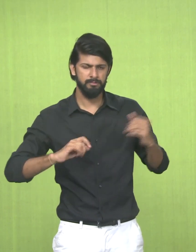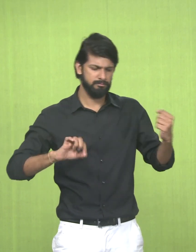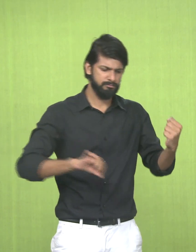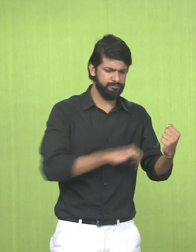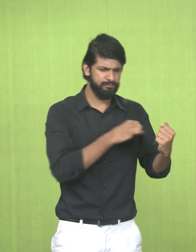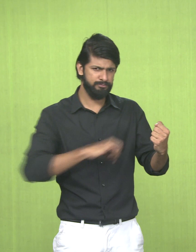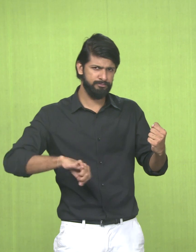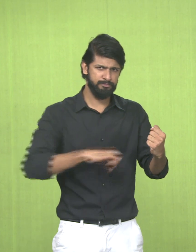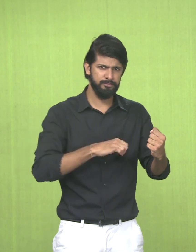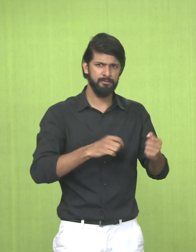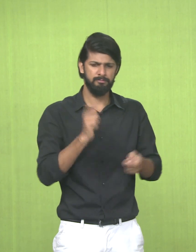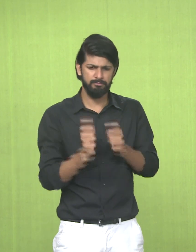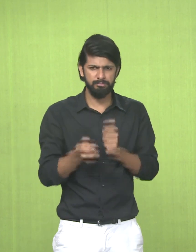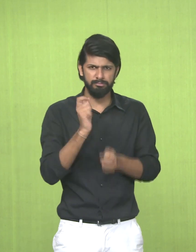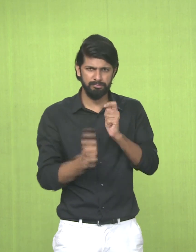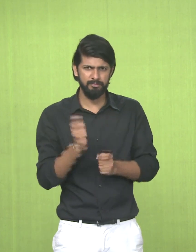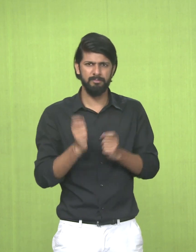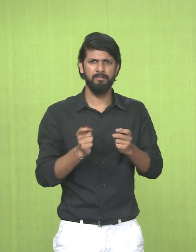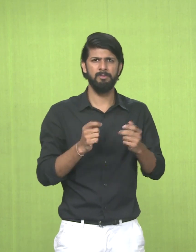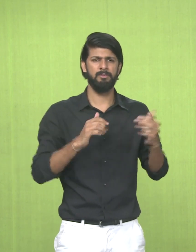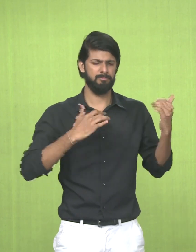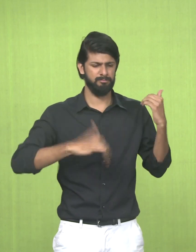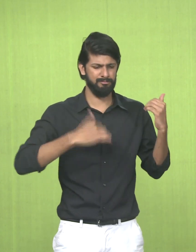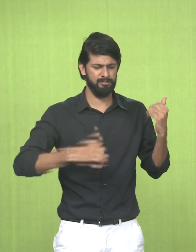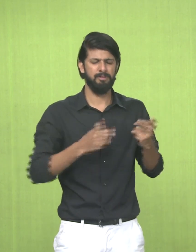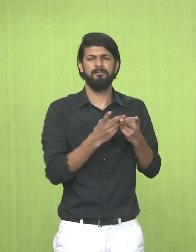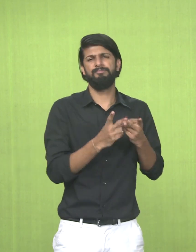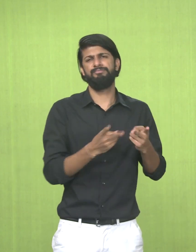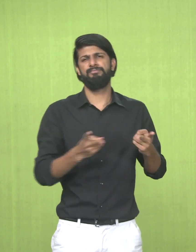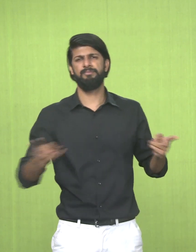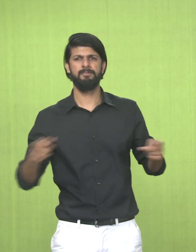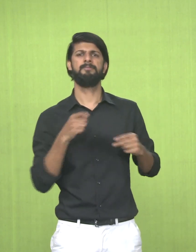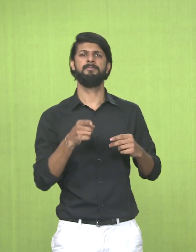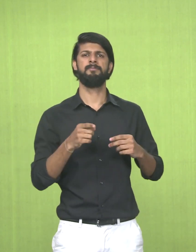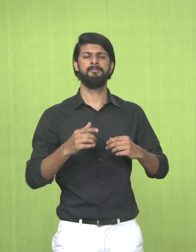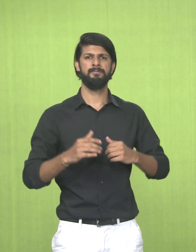Musical instruments like keyboard, violin, drums, guitar, etc.